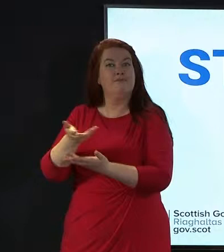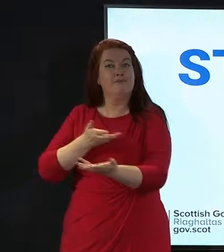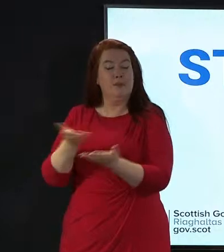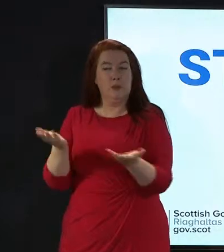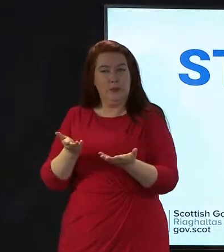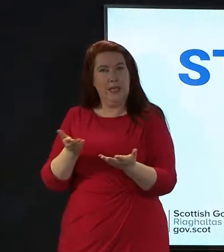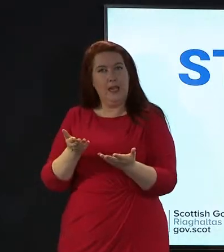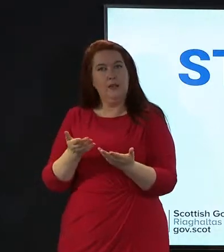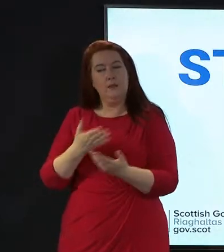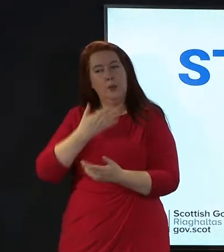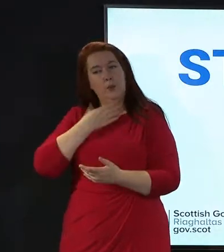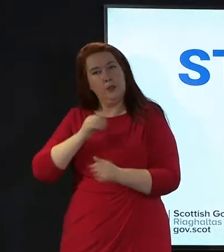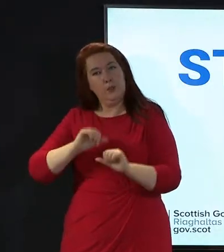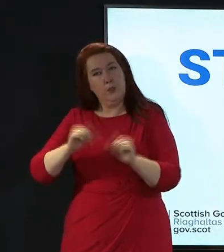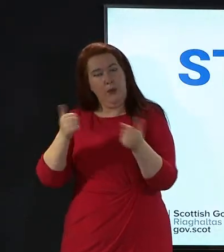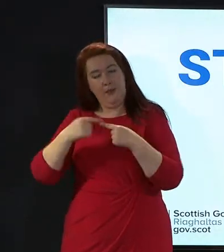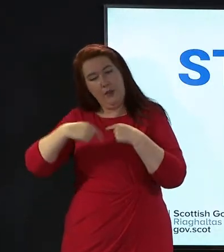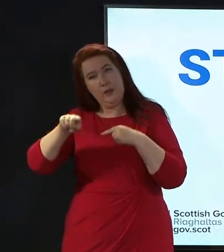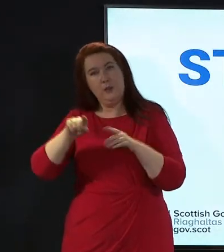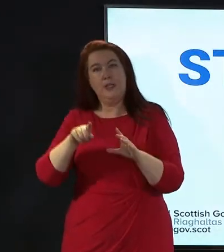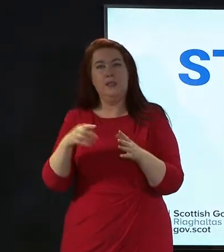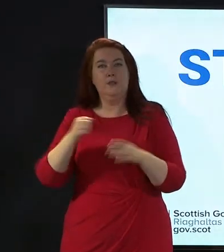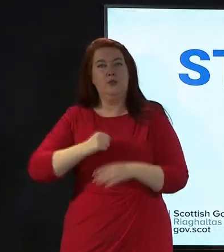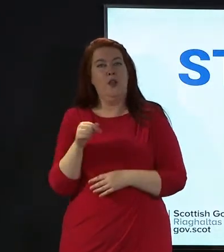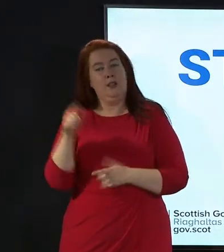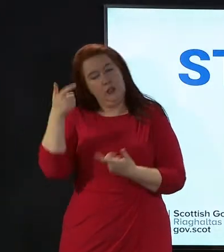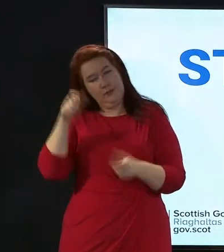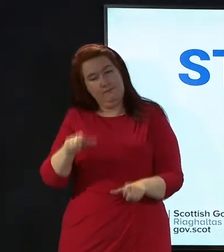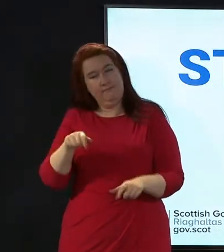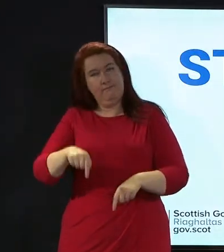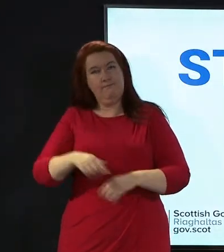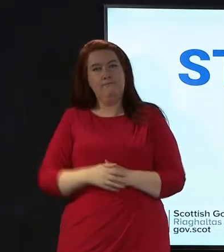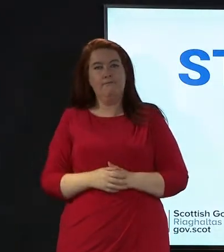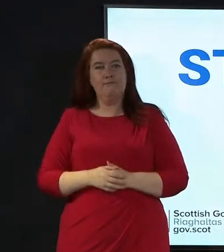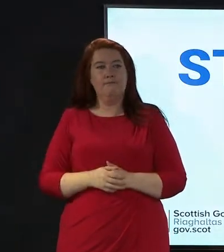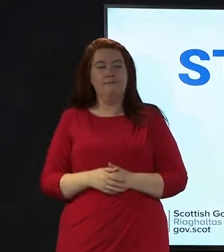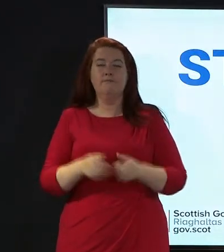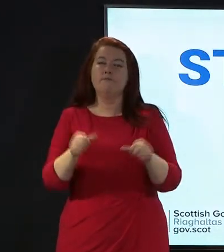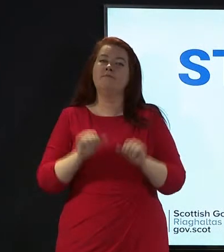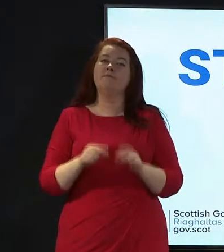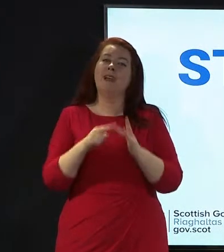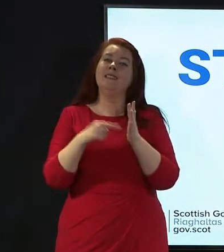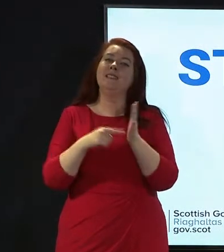to wish her well for her week here in Scotland. Peter McMahon from ITV Border.